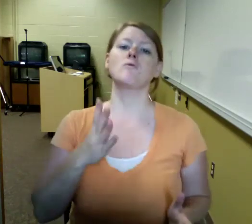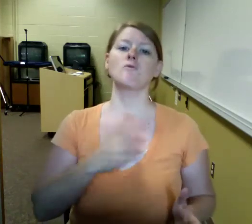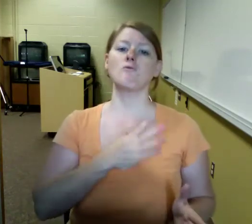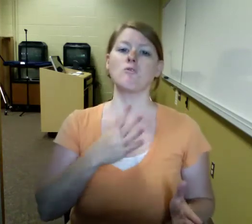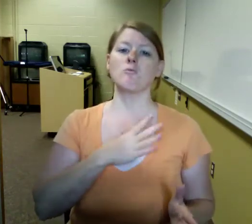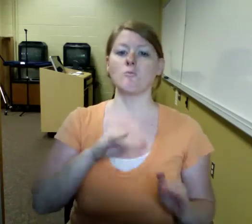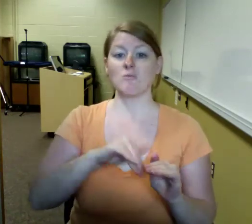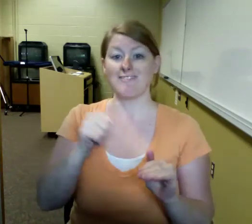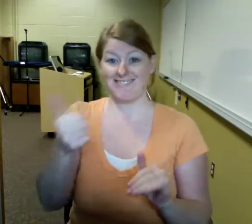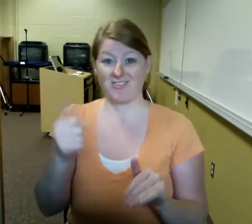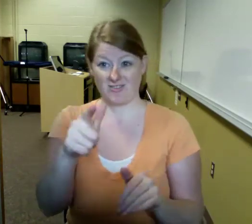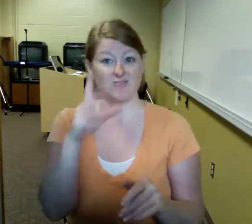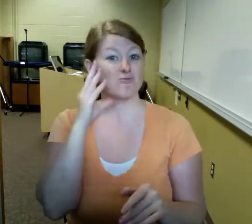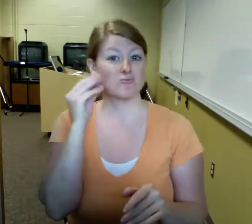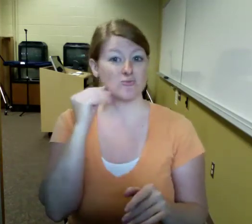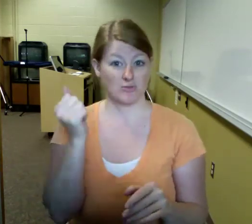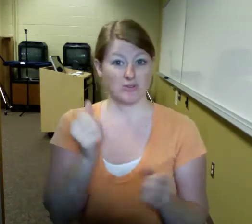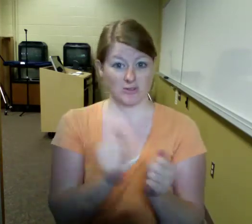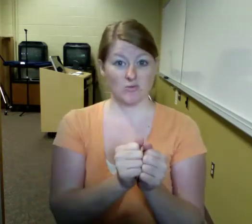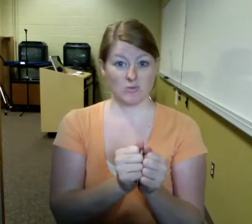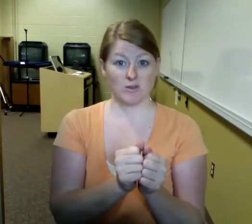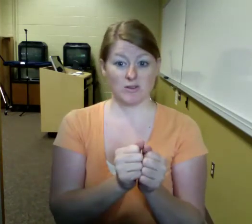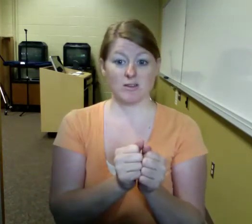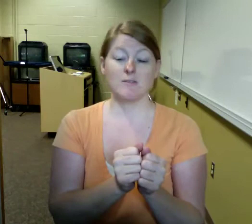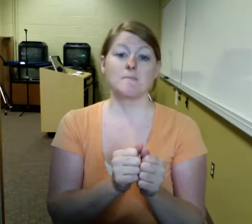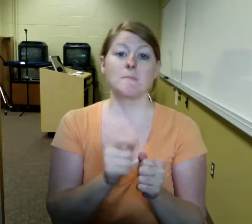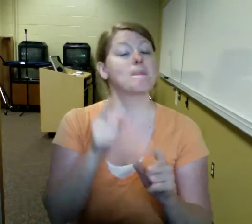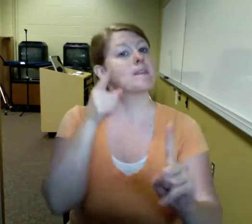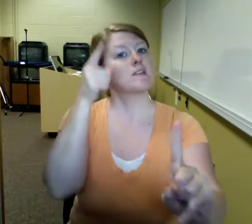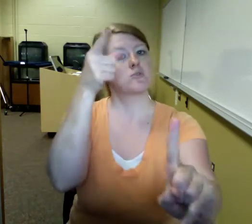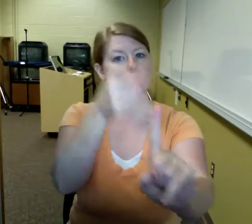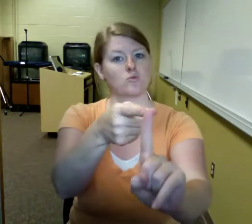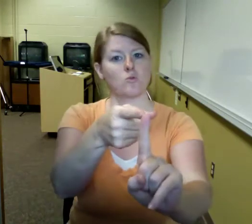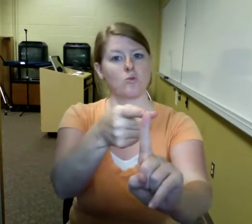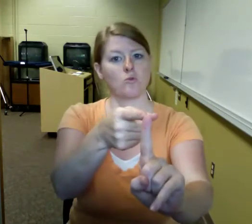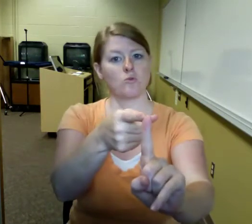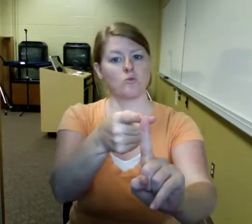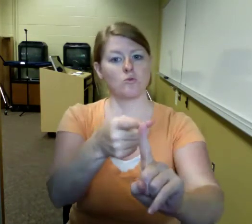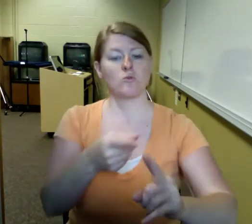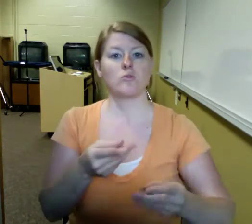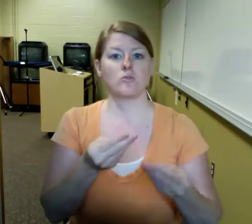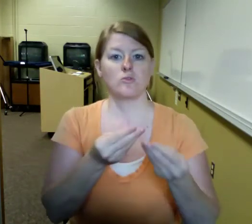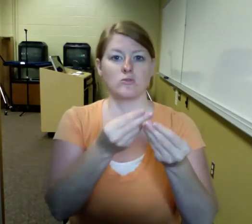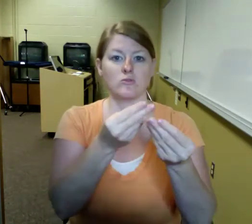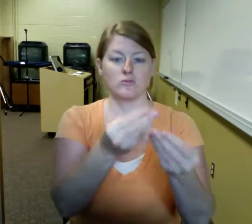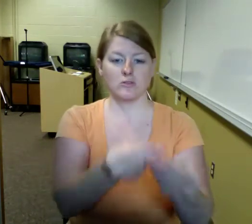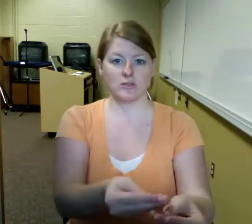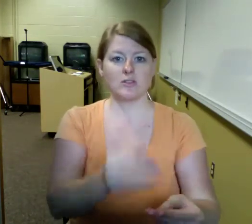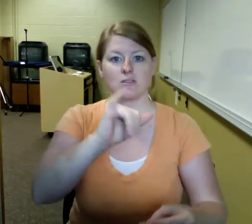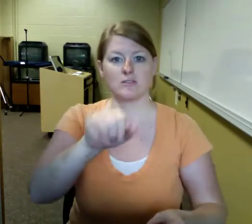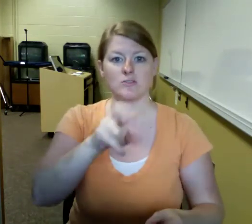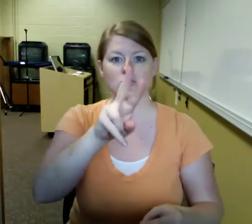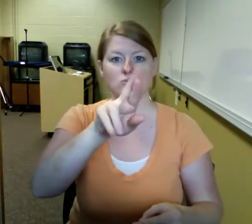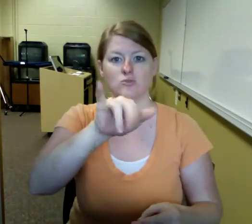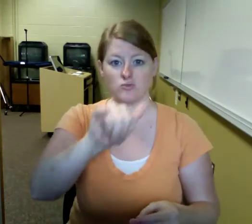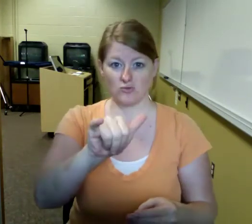of jury instructions is to provide the jury members with a summary of the evidence presented during the trial and specific directions